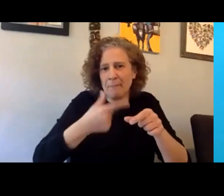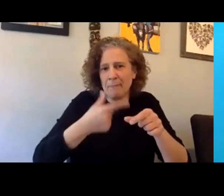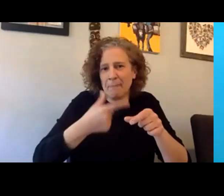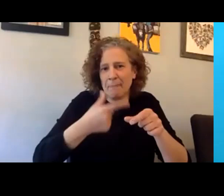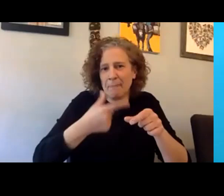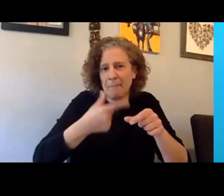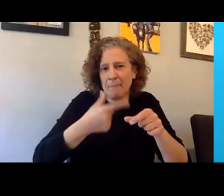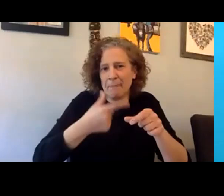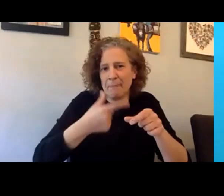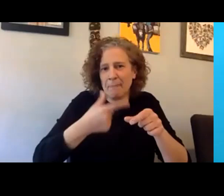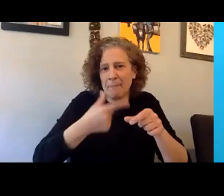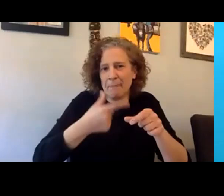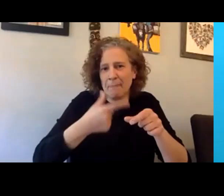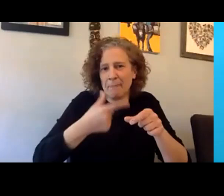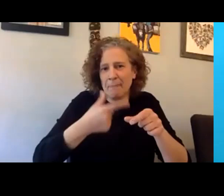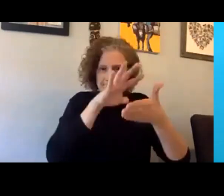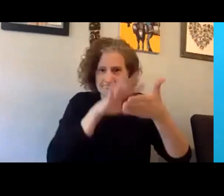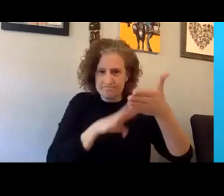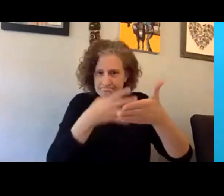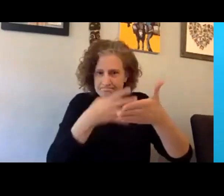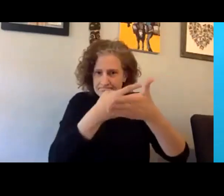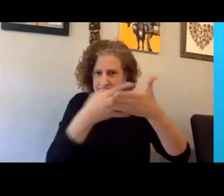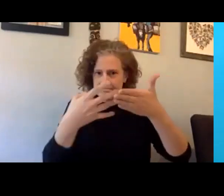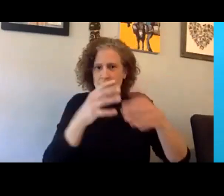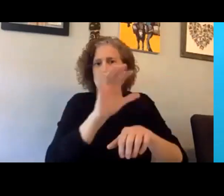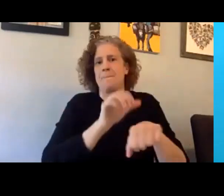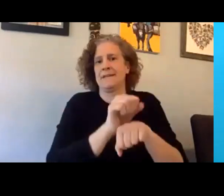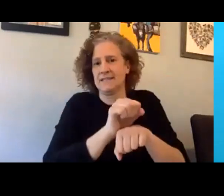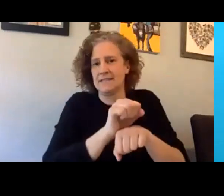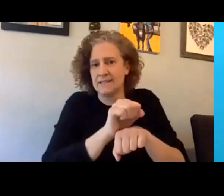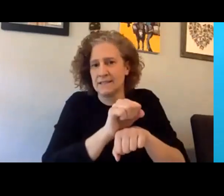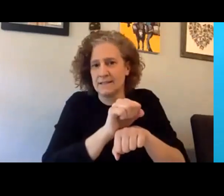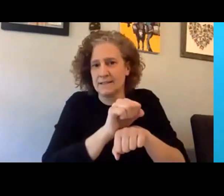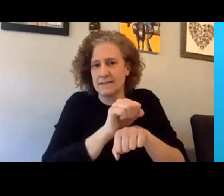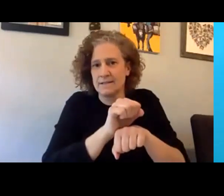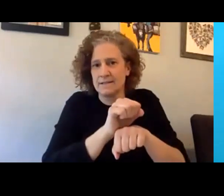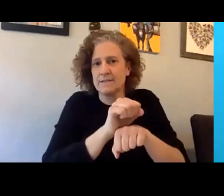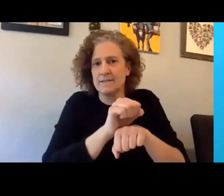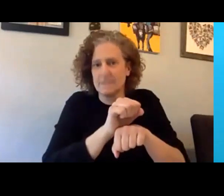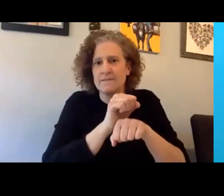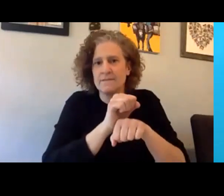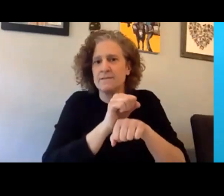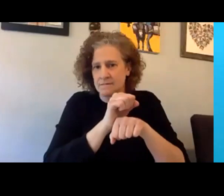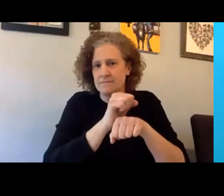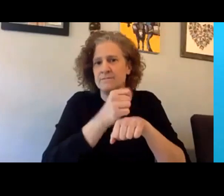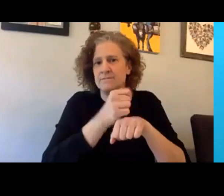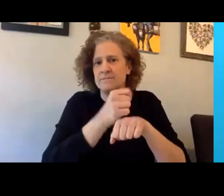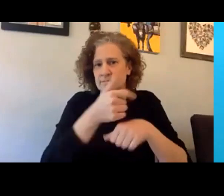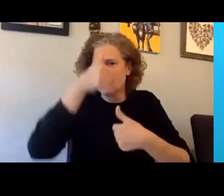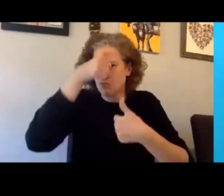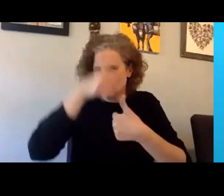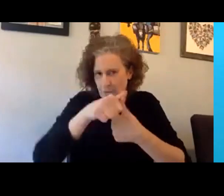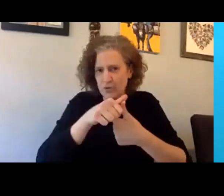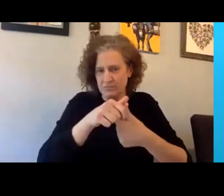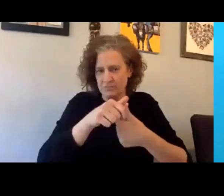day. Yeah. Thank you. You remember your schedule. and your appointments.